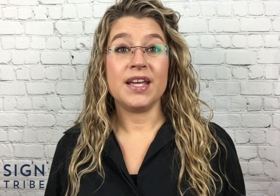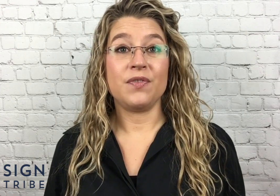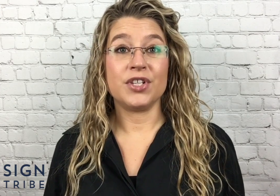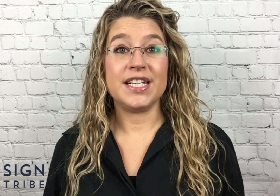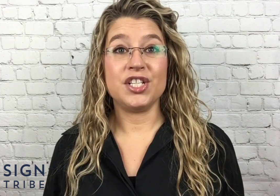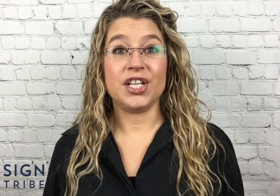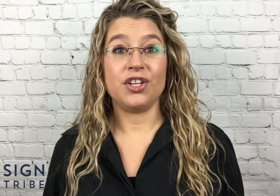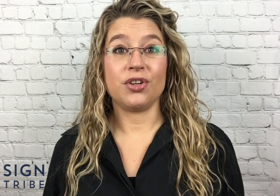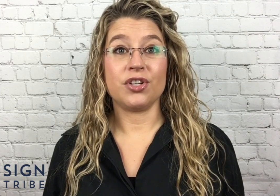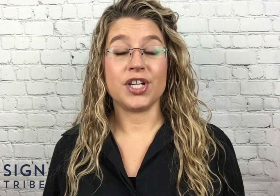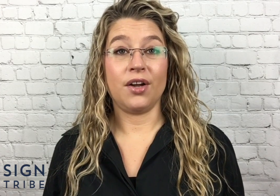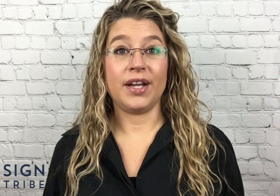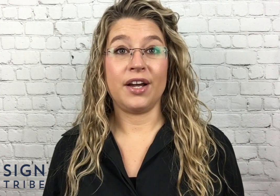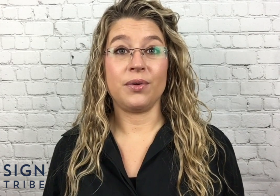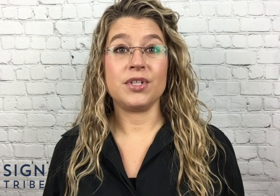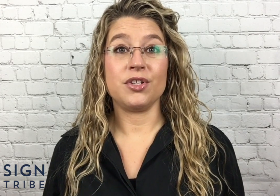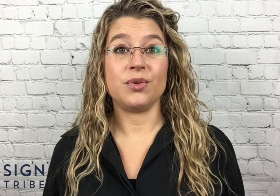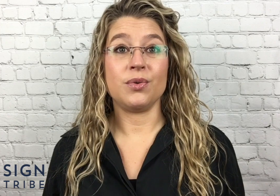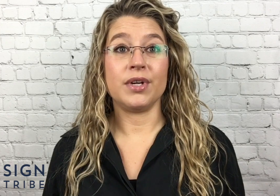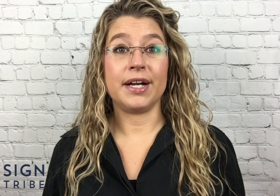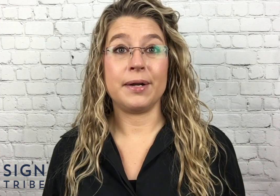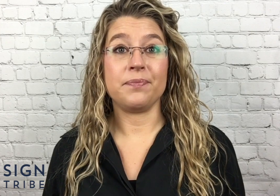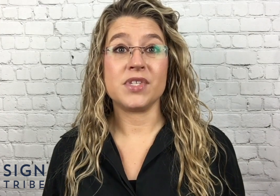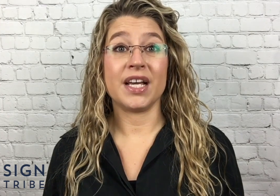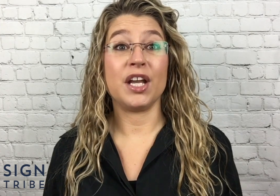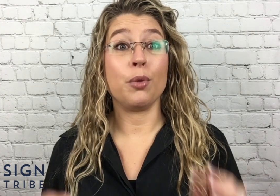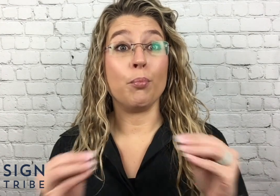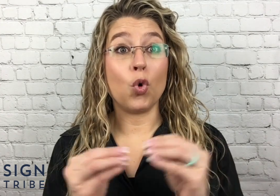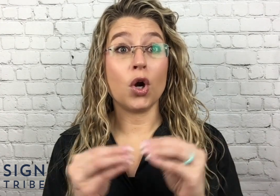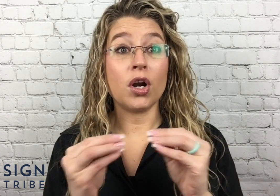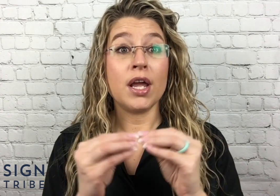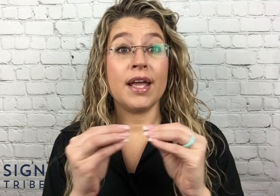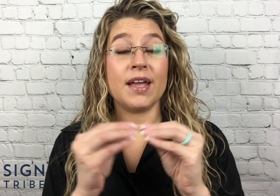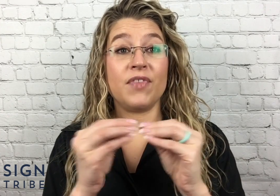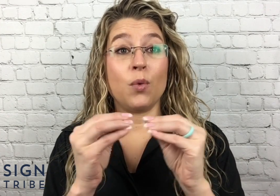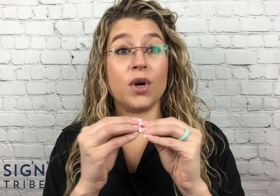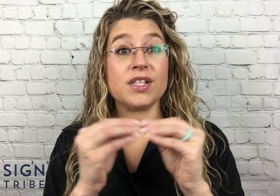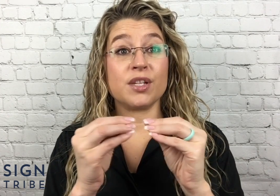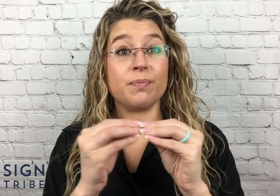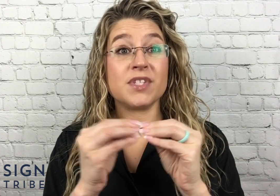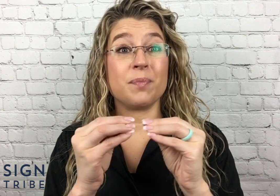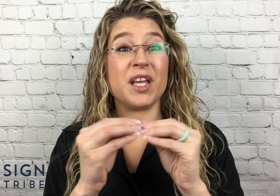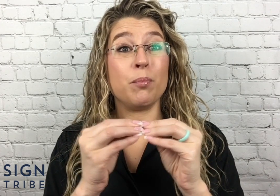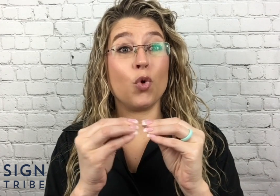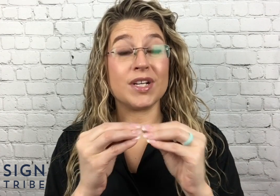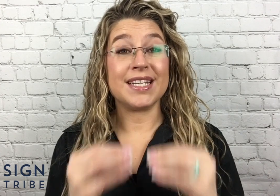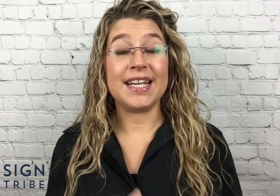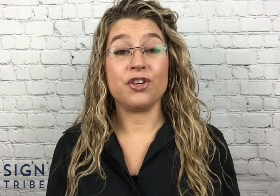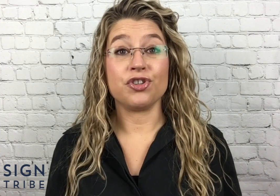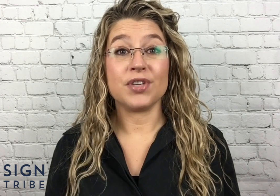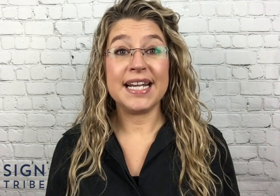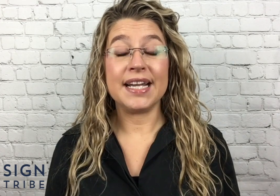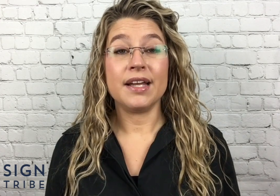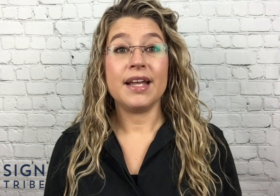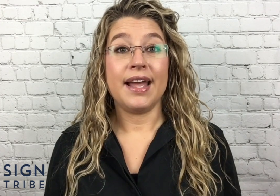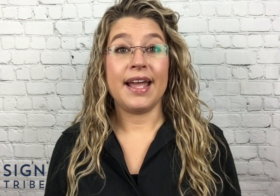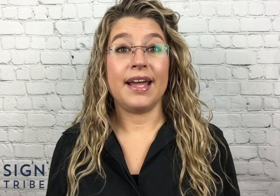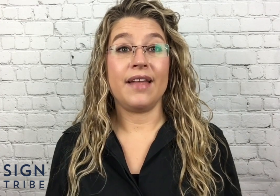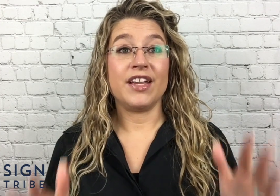you're teaching your child how to sign more, if they want something more to eat or drink, and they